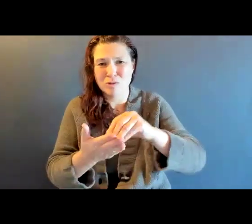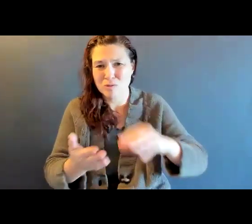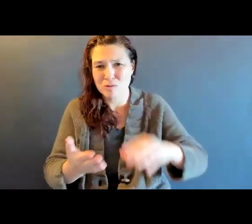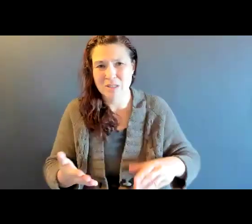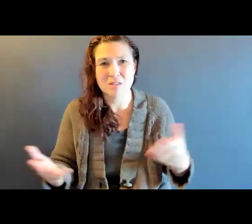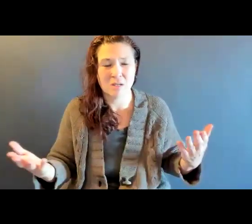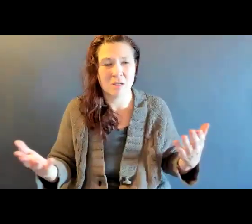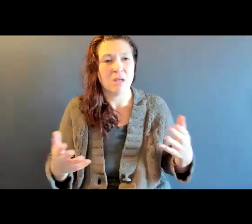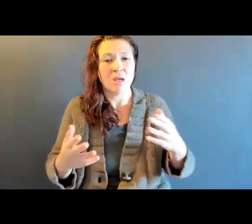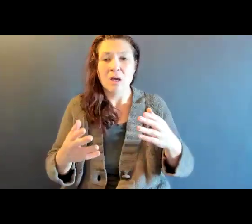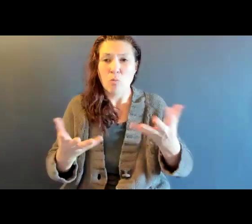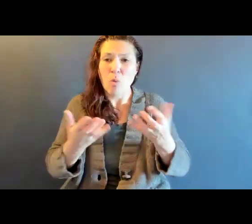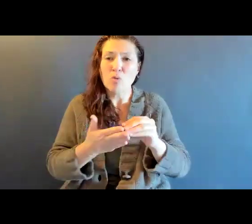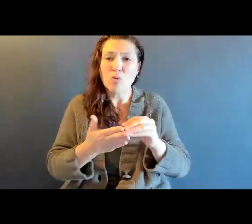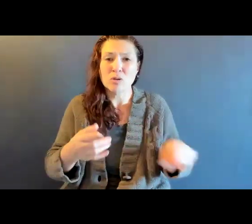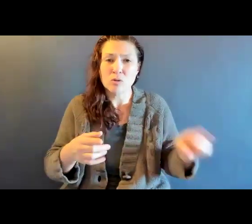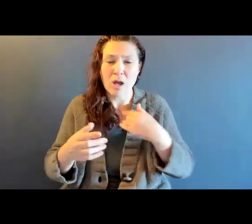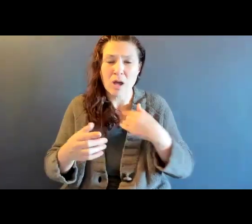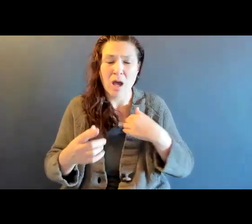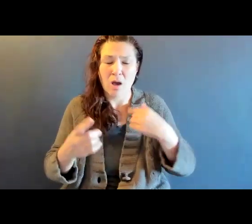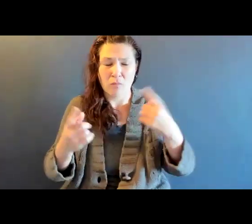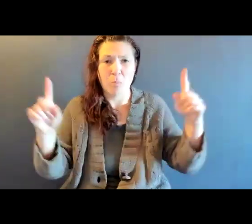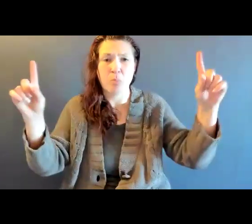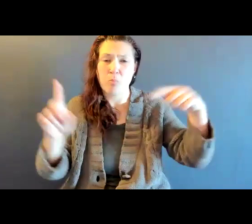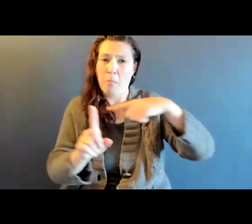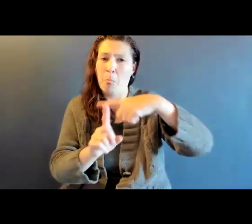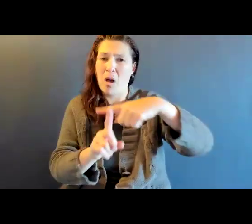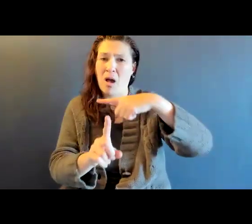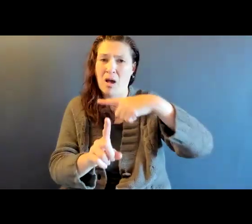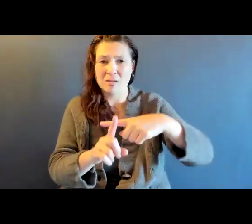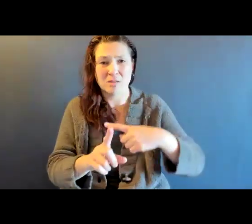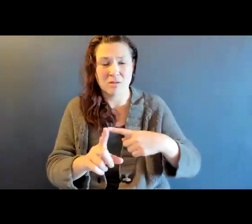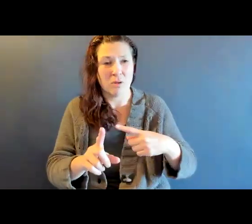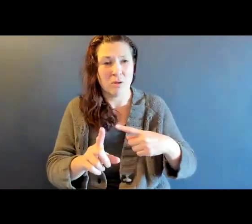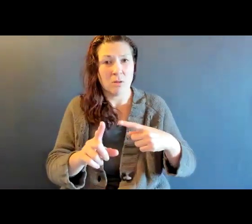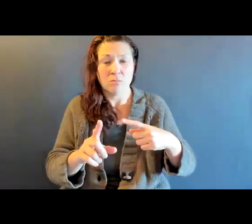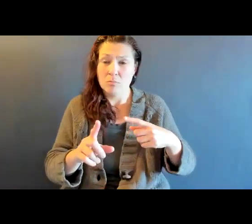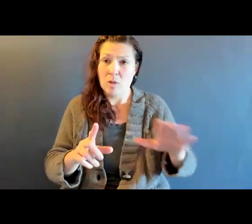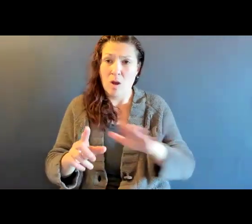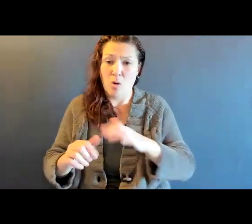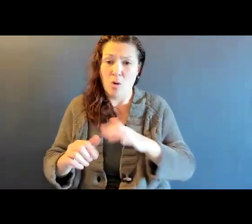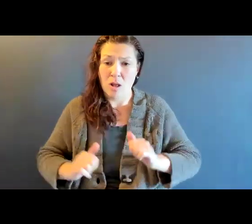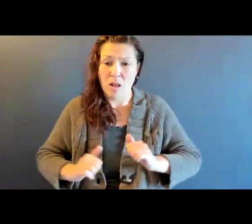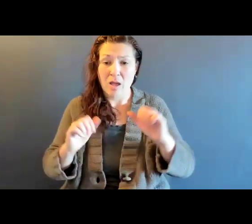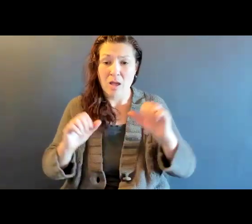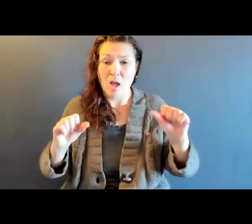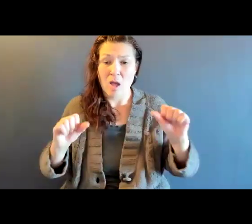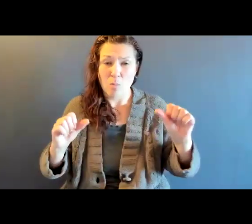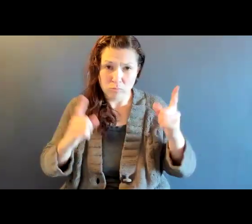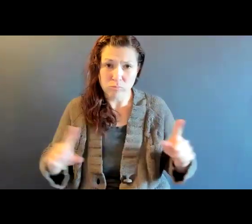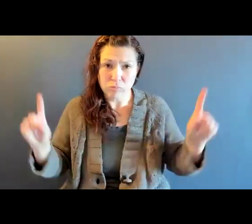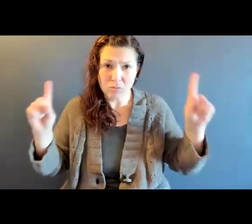achieve a positive and lasting impact in their lives, it is crucial that the importance of our work